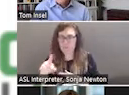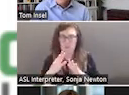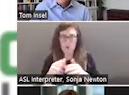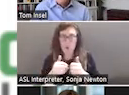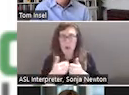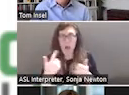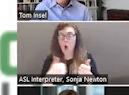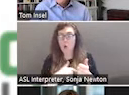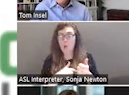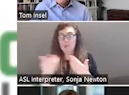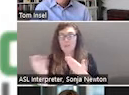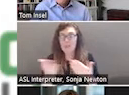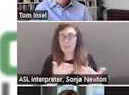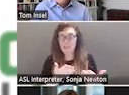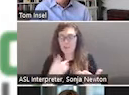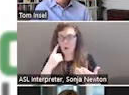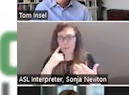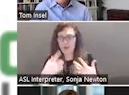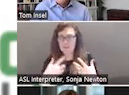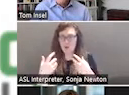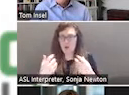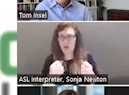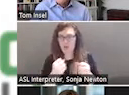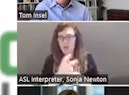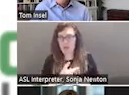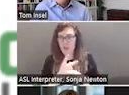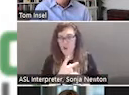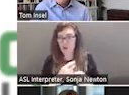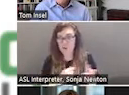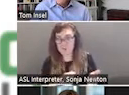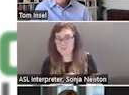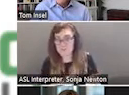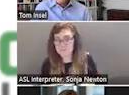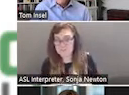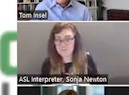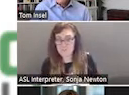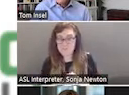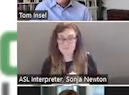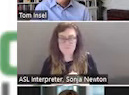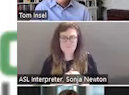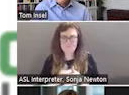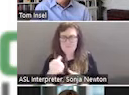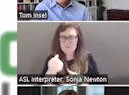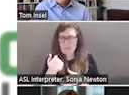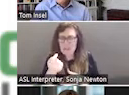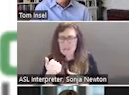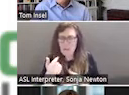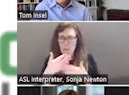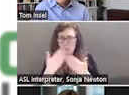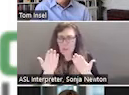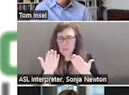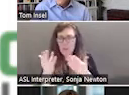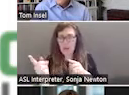care. And what's kind of amazing to me is how little of that, and maybe none of that, has gone to mental